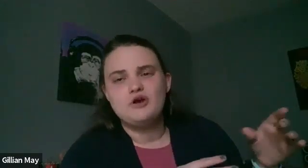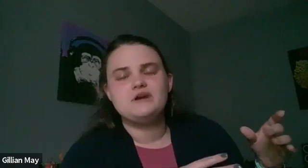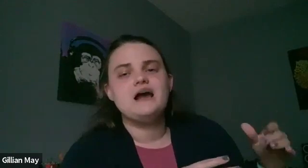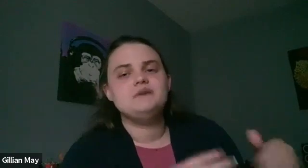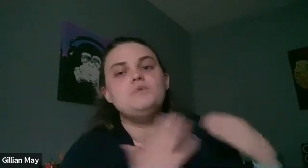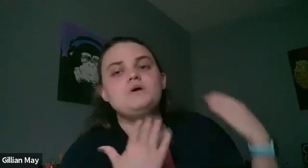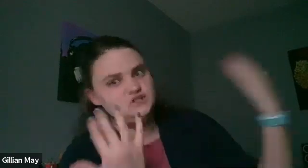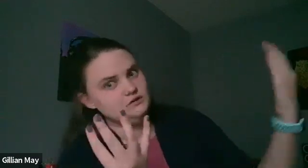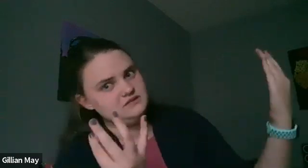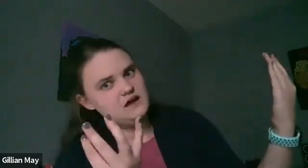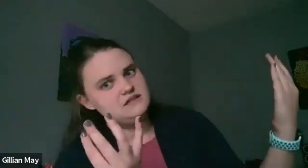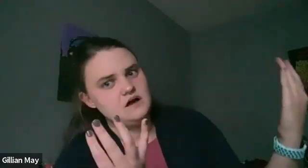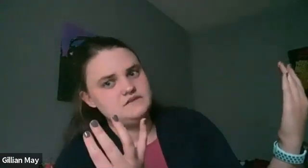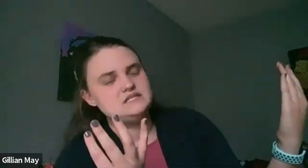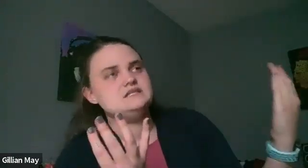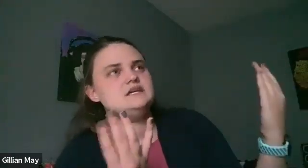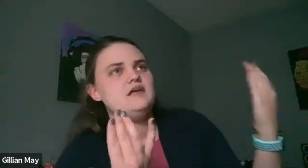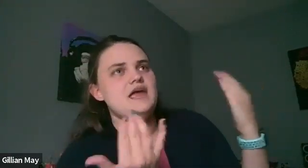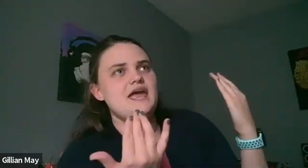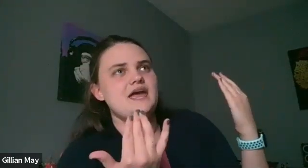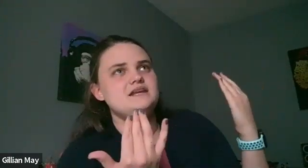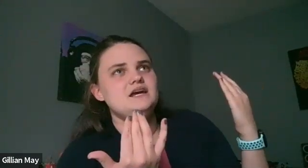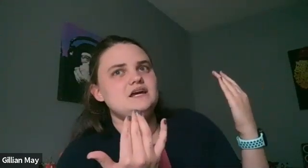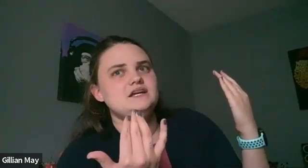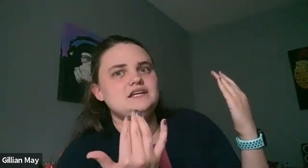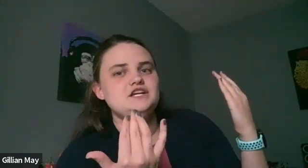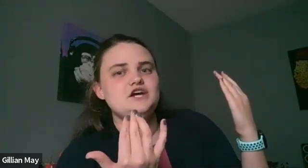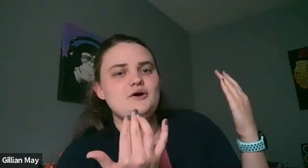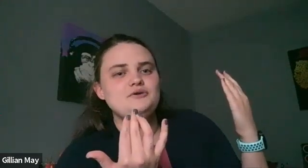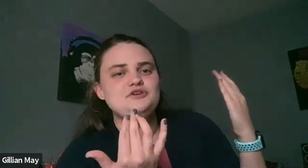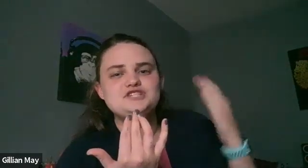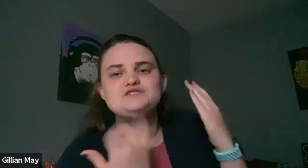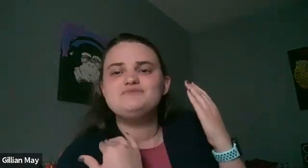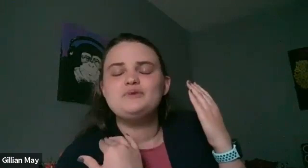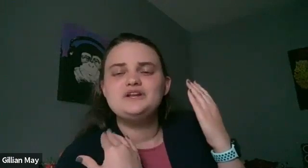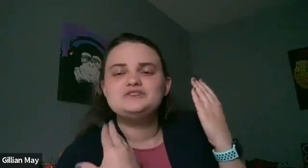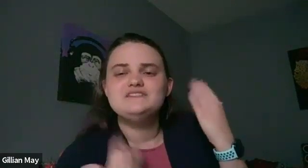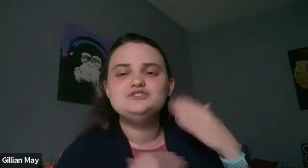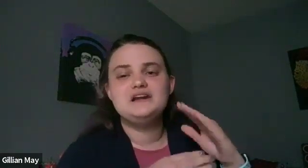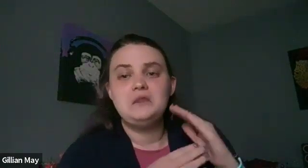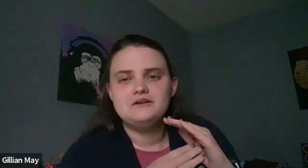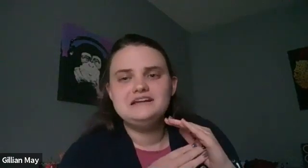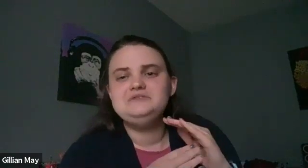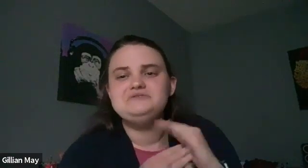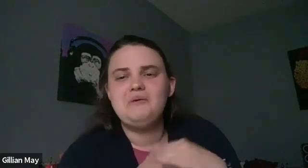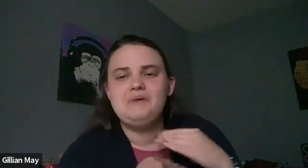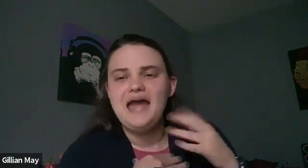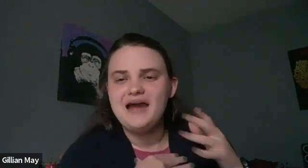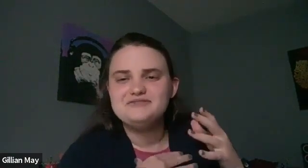inappropriate, I mean more adult signs, obviously. And, you know, you just, when you're still trying to learn it, you don't want to have those